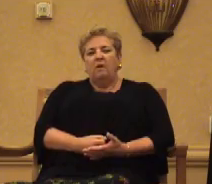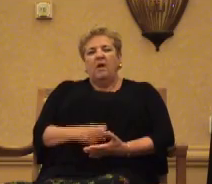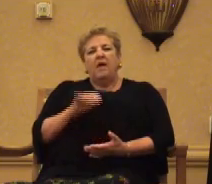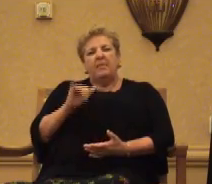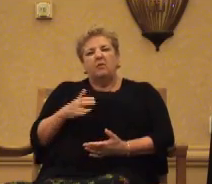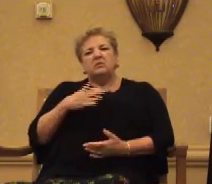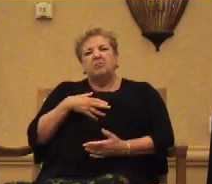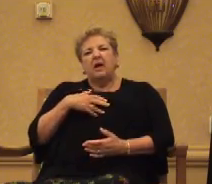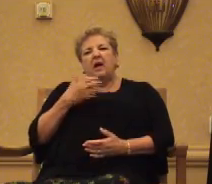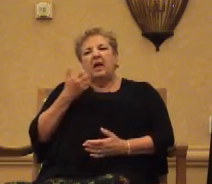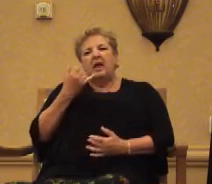of my drinking. And